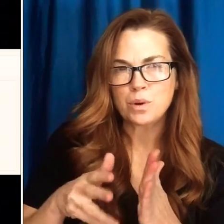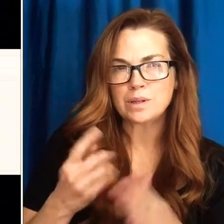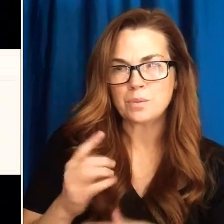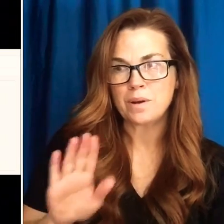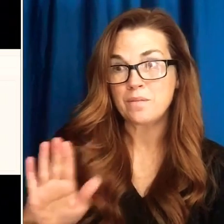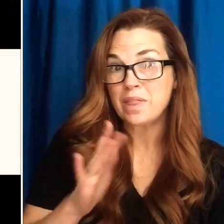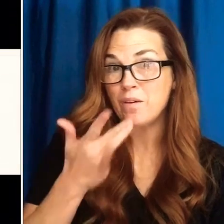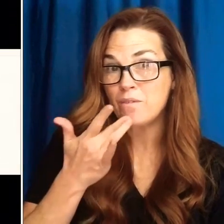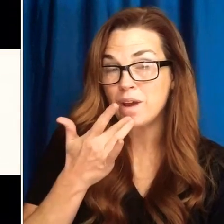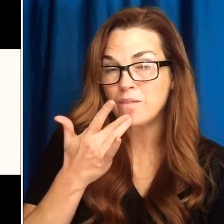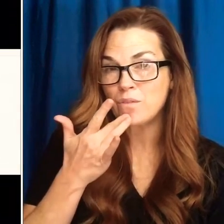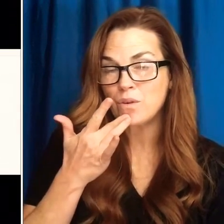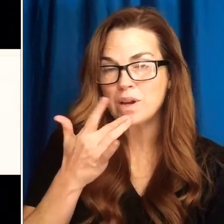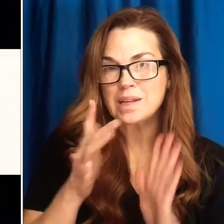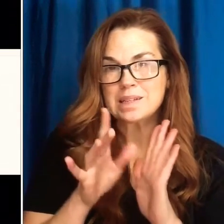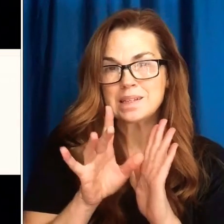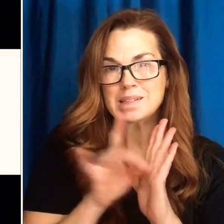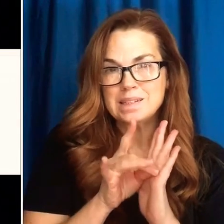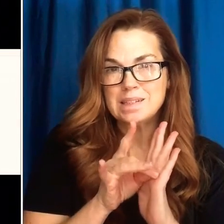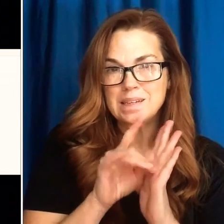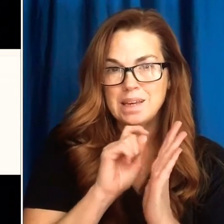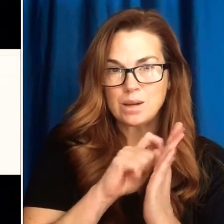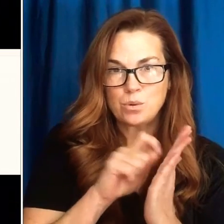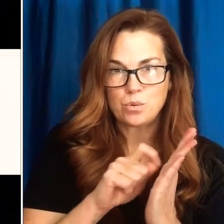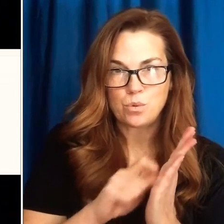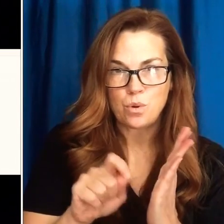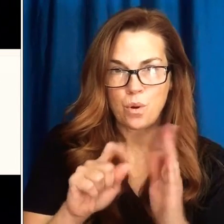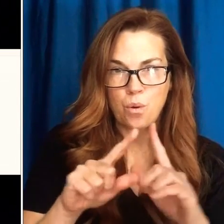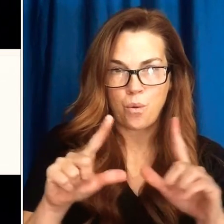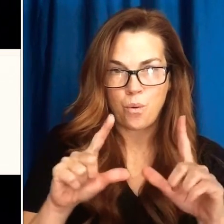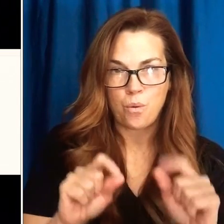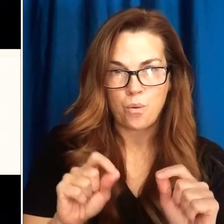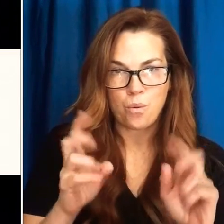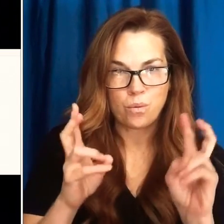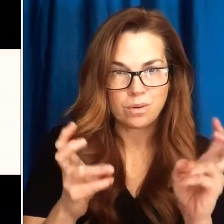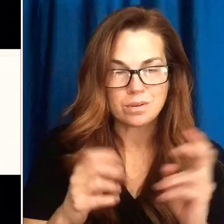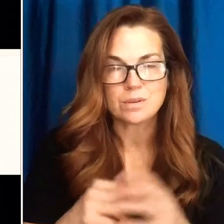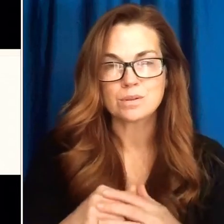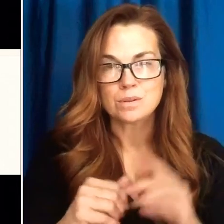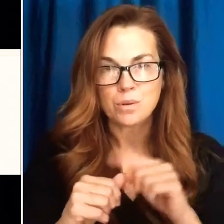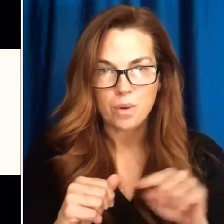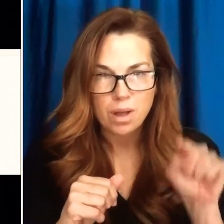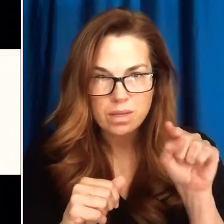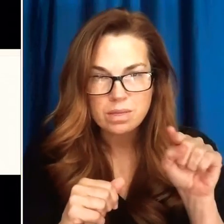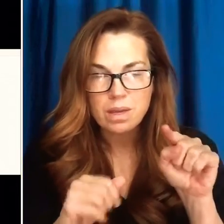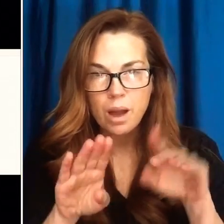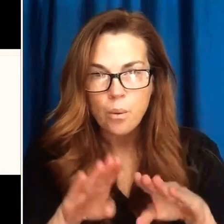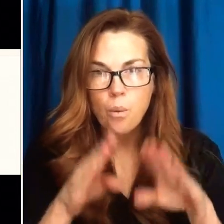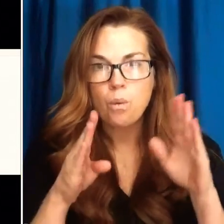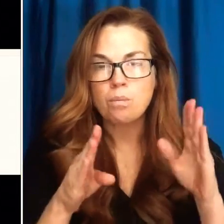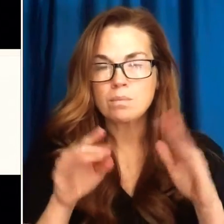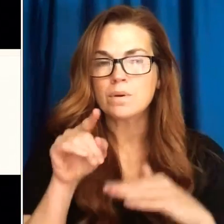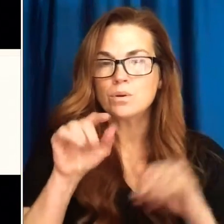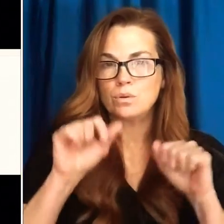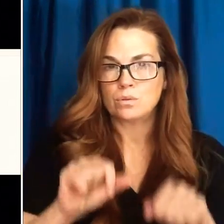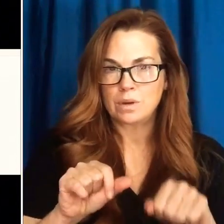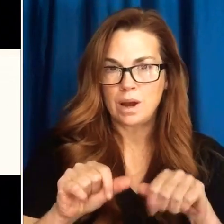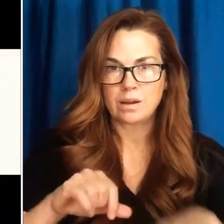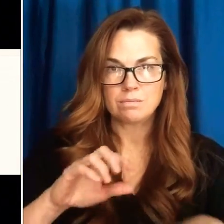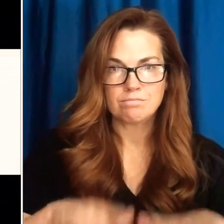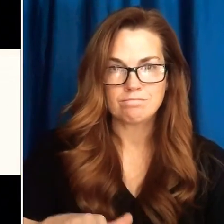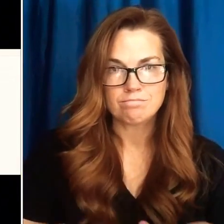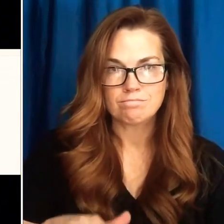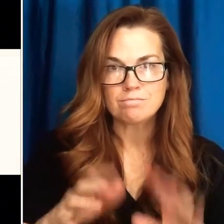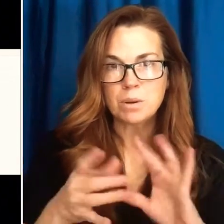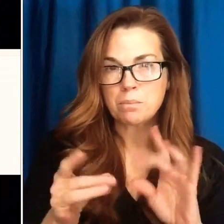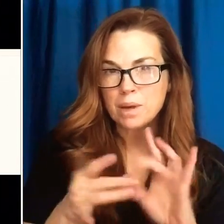note. And by clicking on the sticky note, it opens up this little menu where you can type in whatever it is that you want to write. And you can